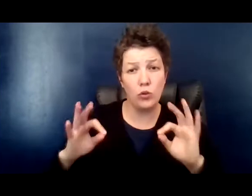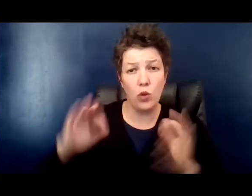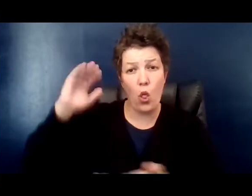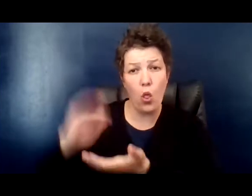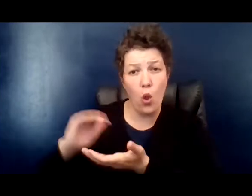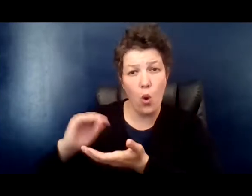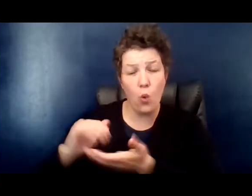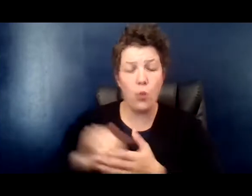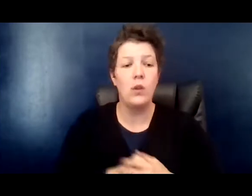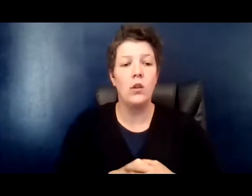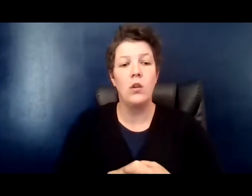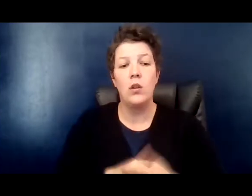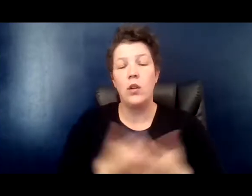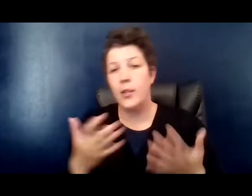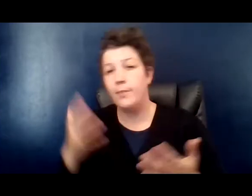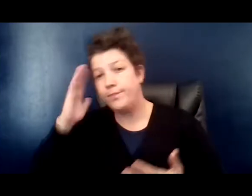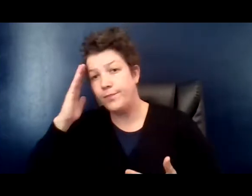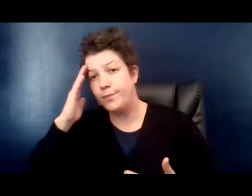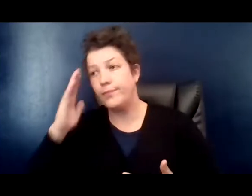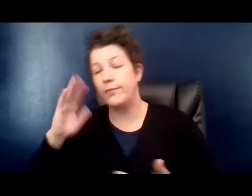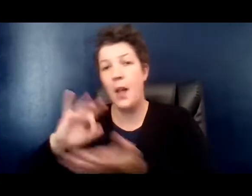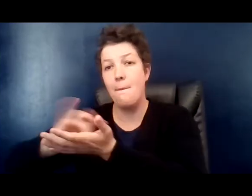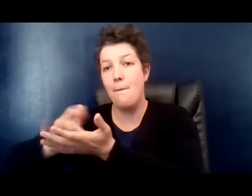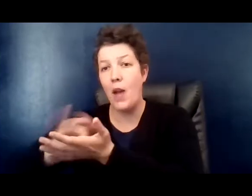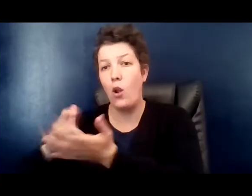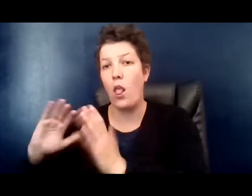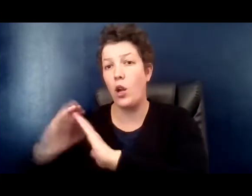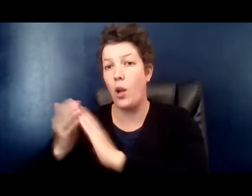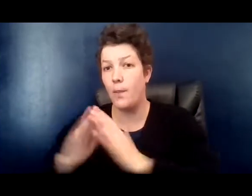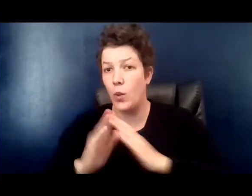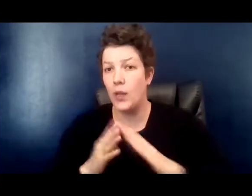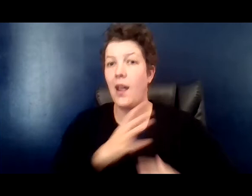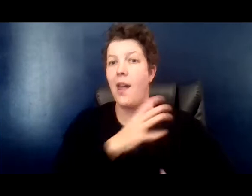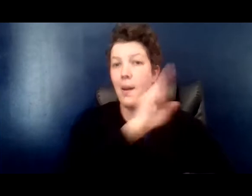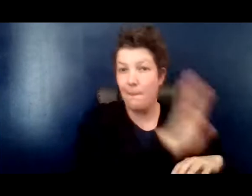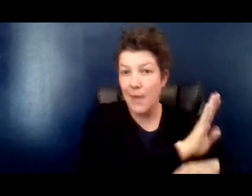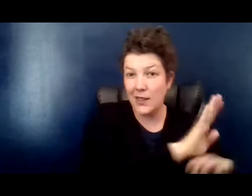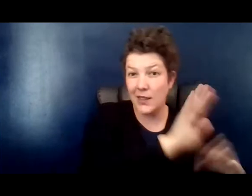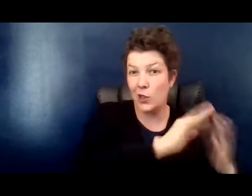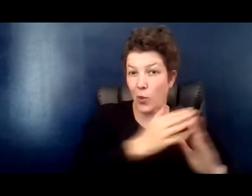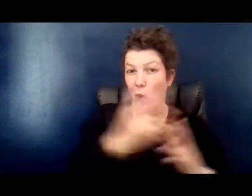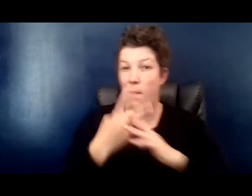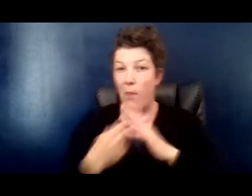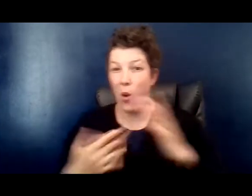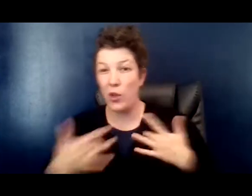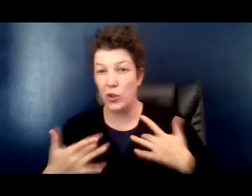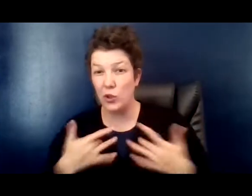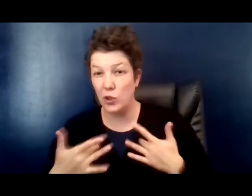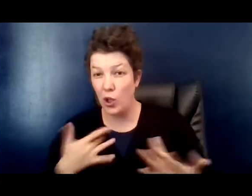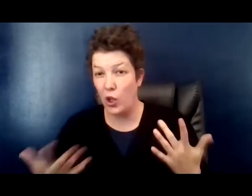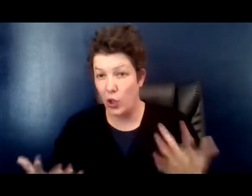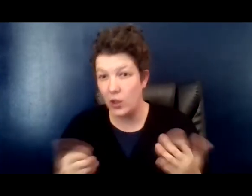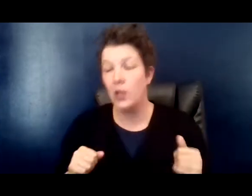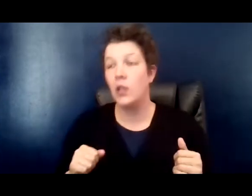business community and the medical community, you're starting to hear the medical community come over and say, there's a lot of people in the medical community that have